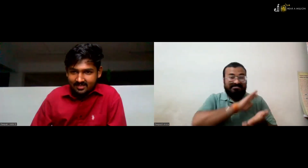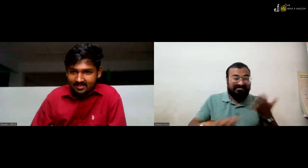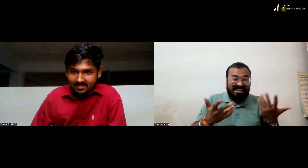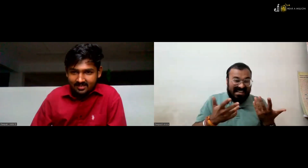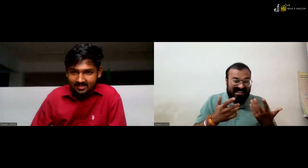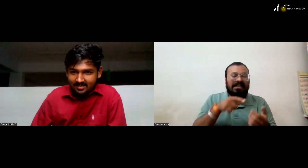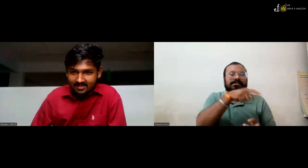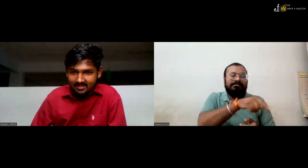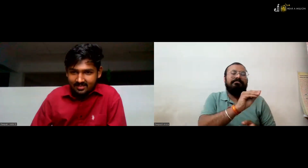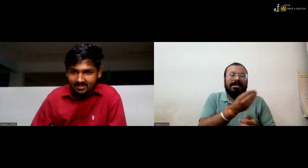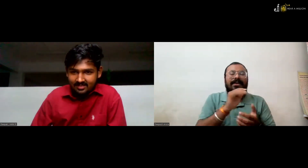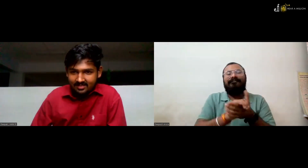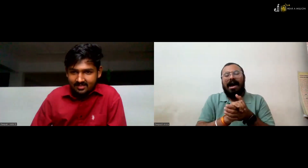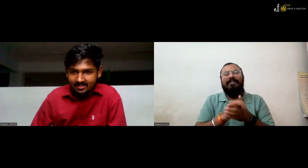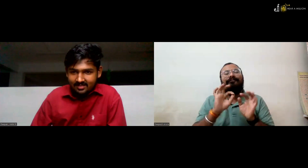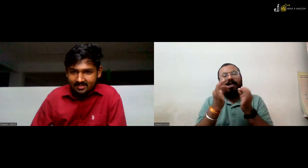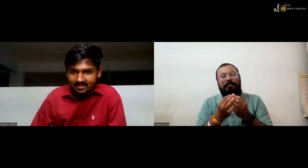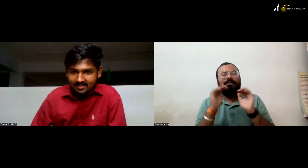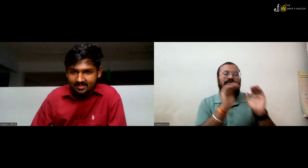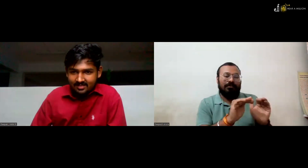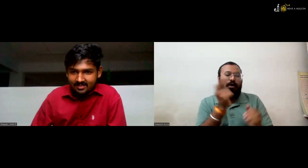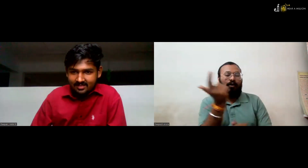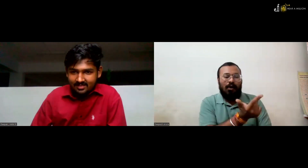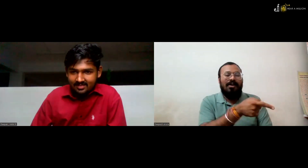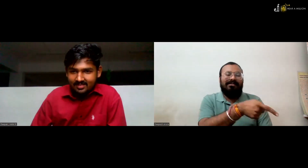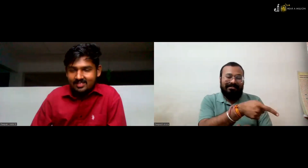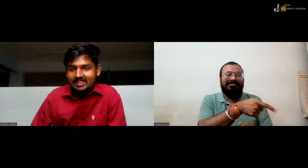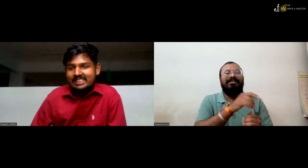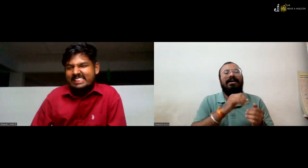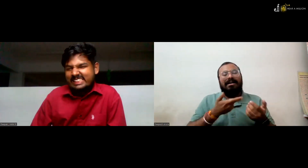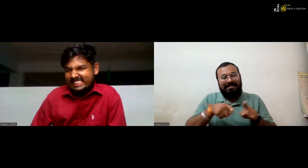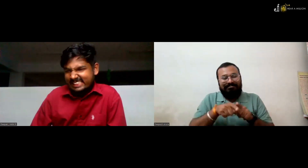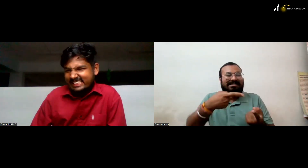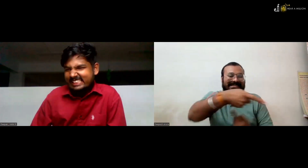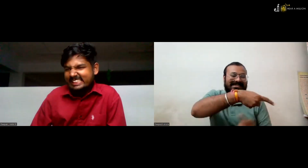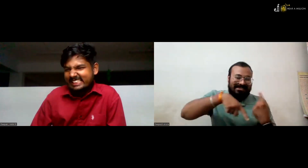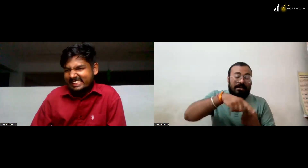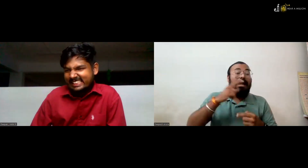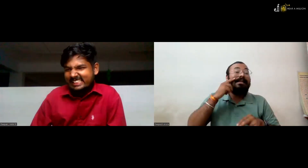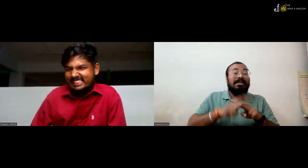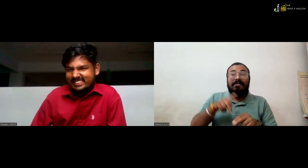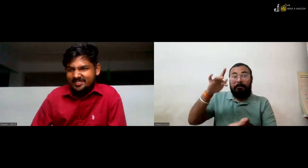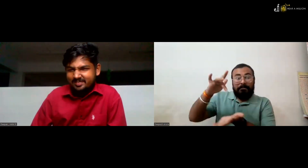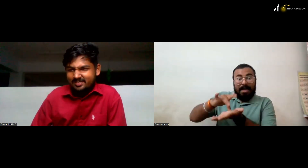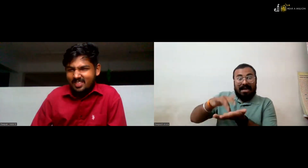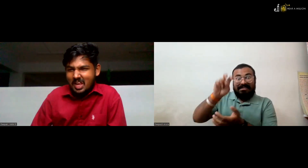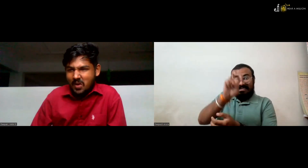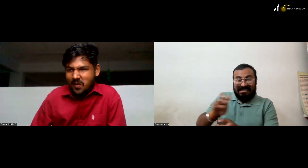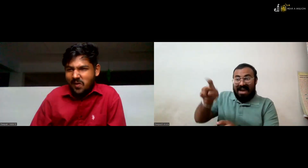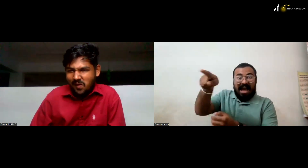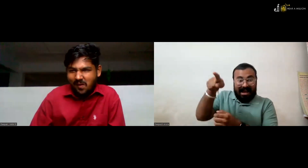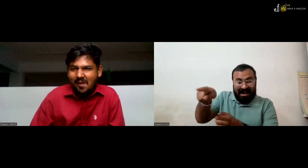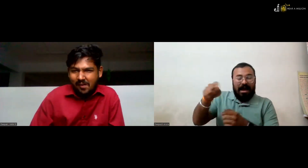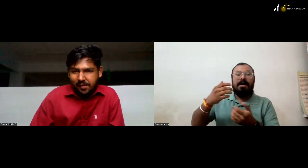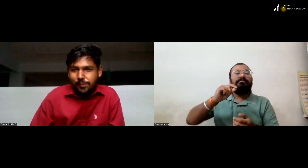have to take the help urgently. If we will run out of money, then we might ask, my friends, some have asked their